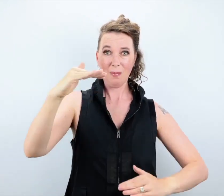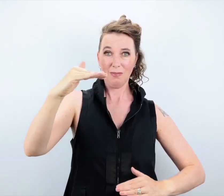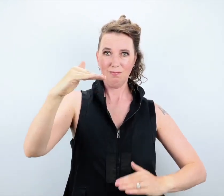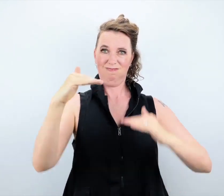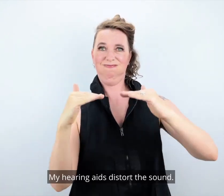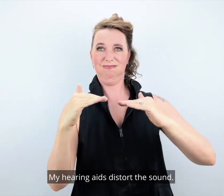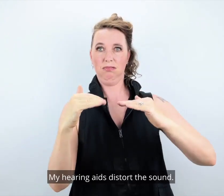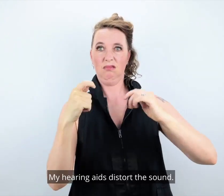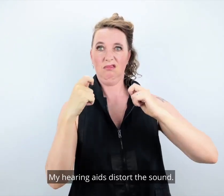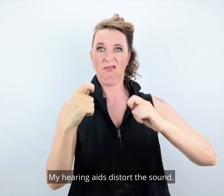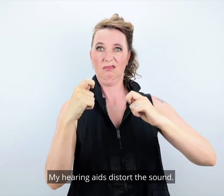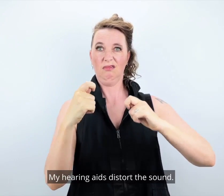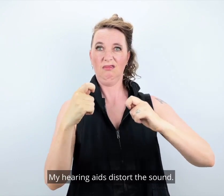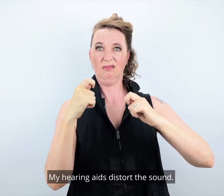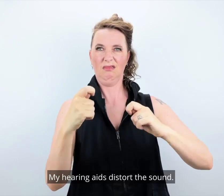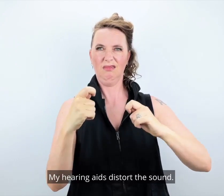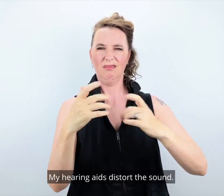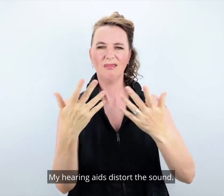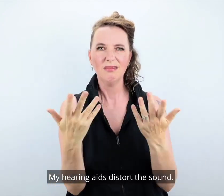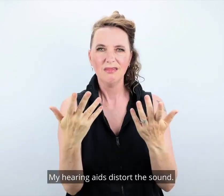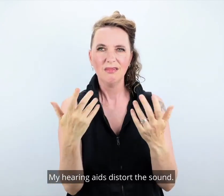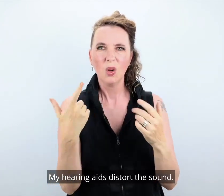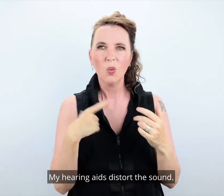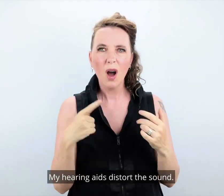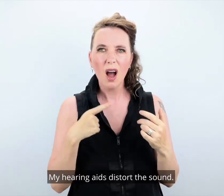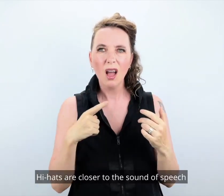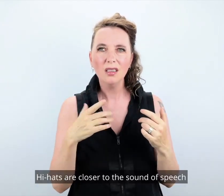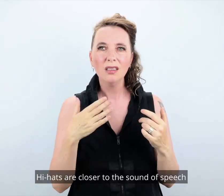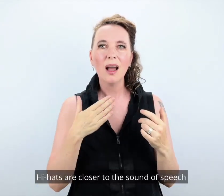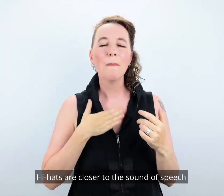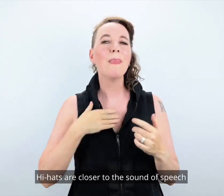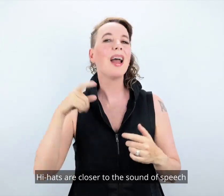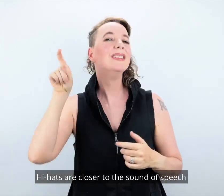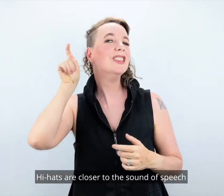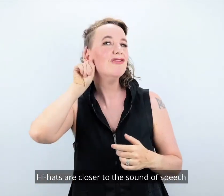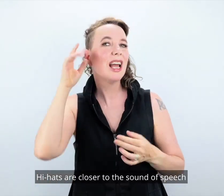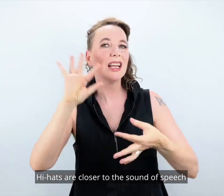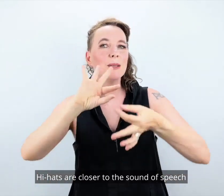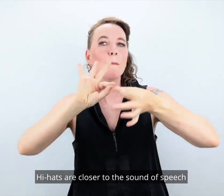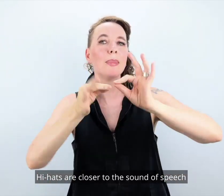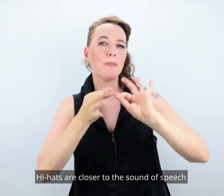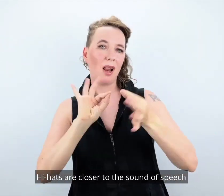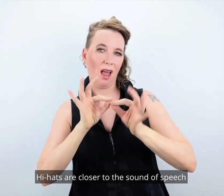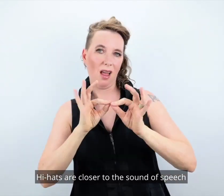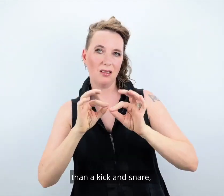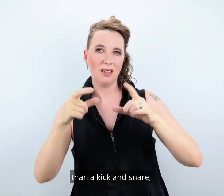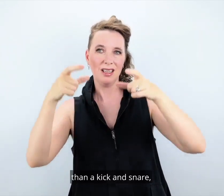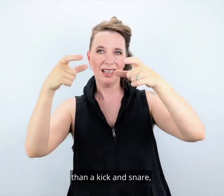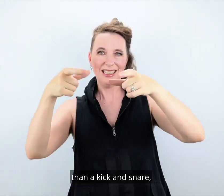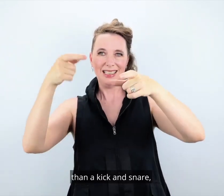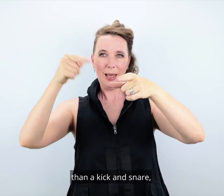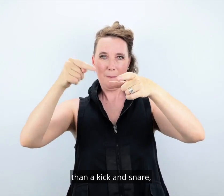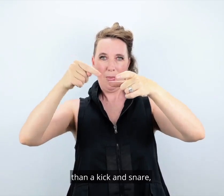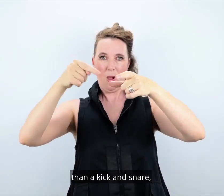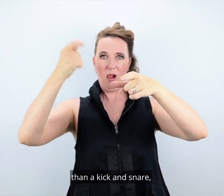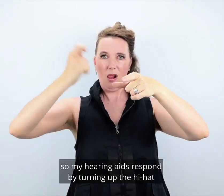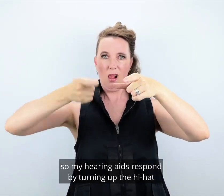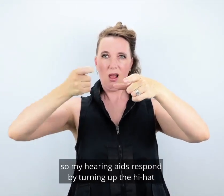My hearing aids distort the sound. Hi-hats are closer to the sound of speech than the kick and snare, so my